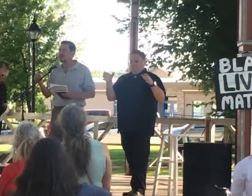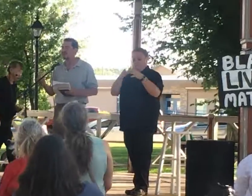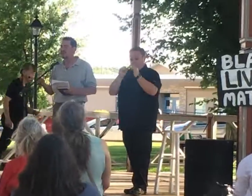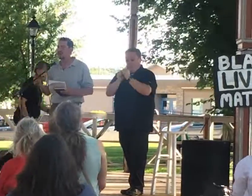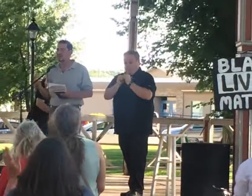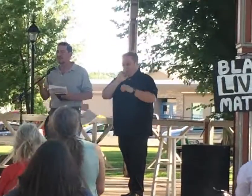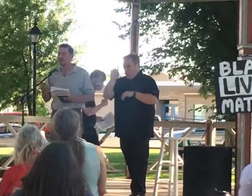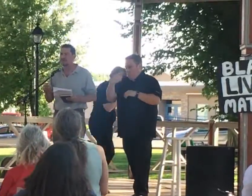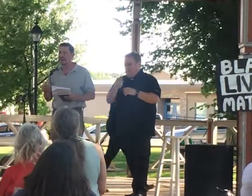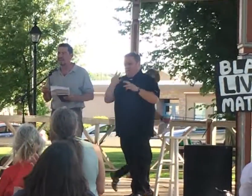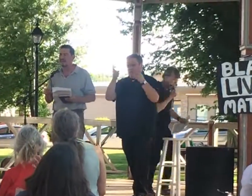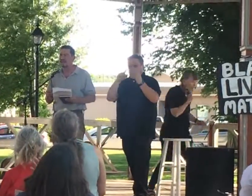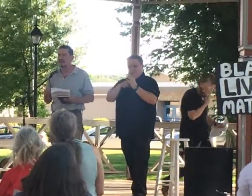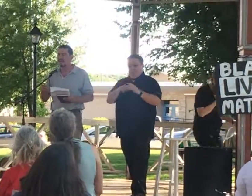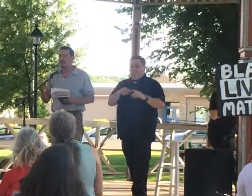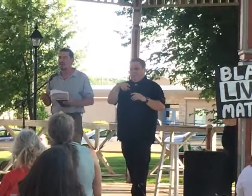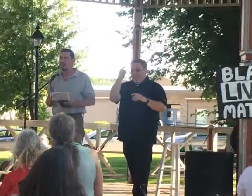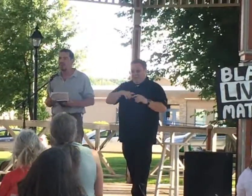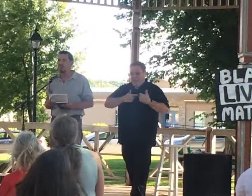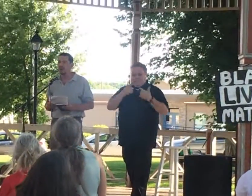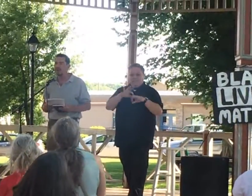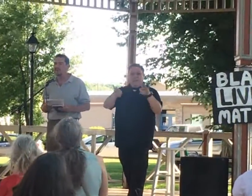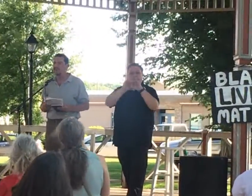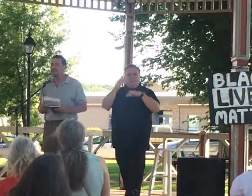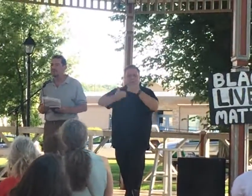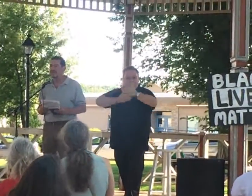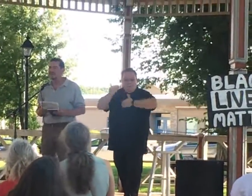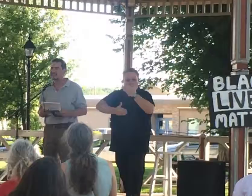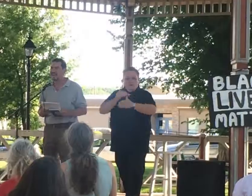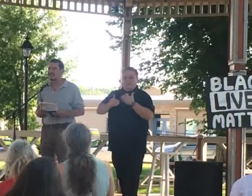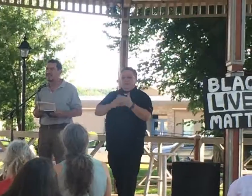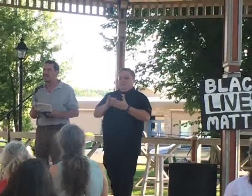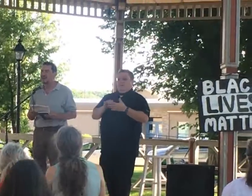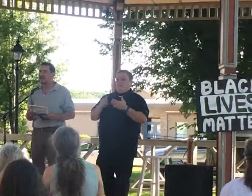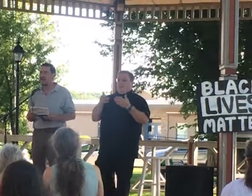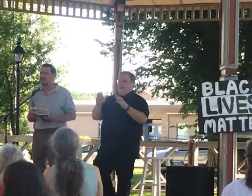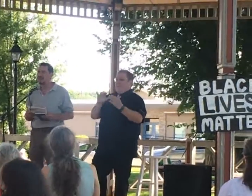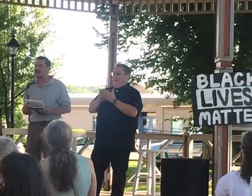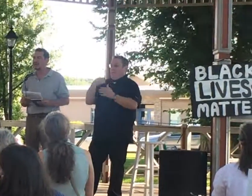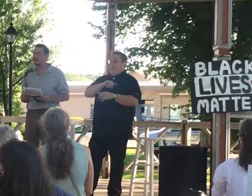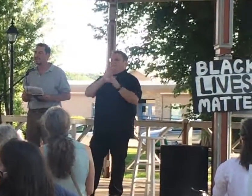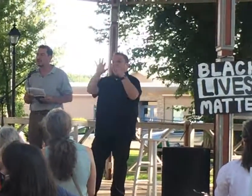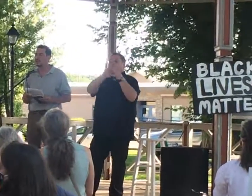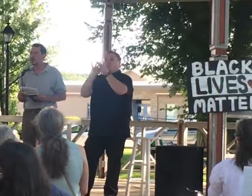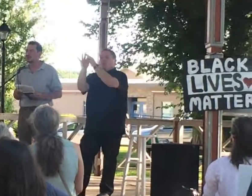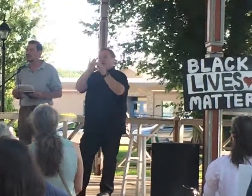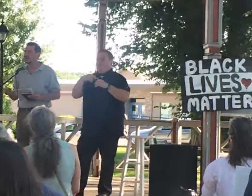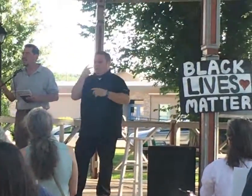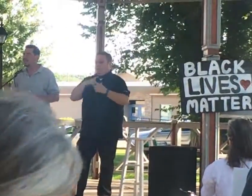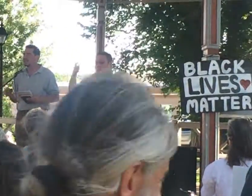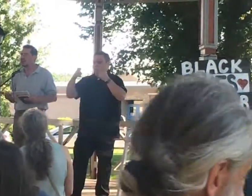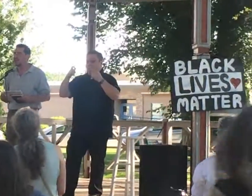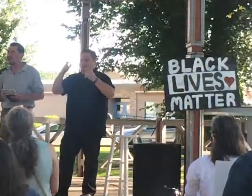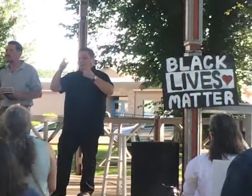not only in singular issues such as Black Lives Matter, but move forward in a progressive stance that we have a united voice to deal with larger